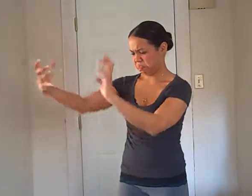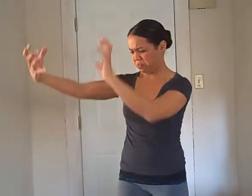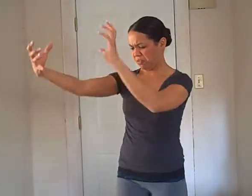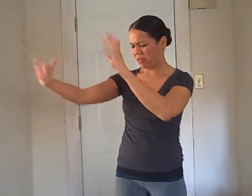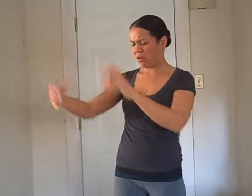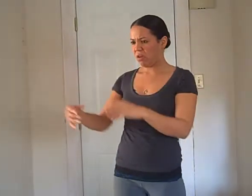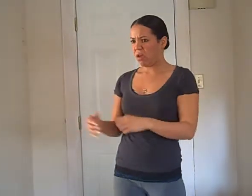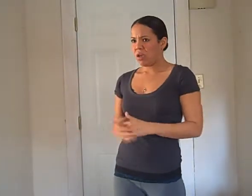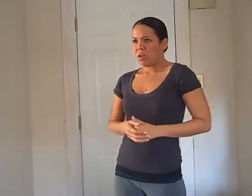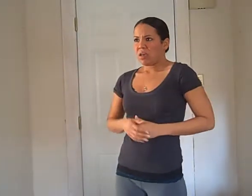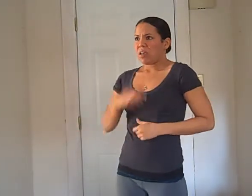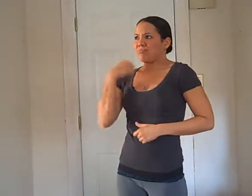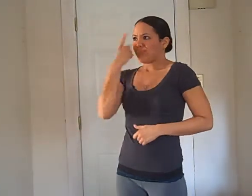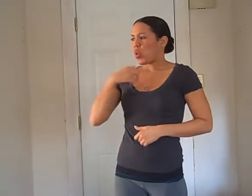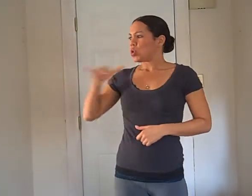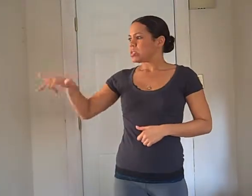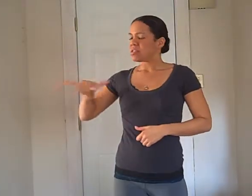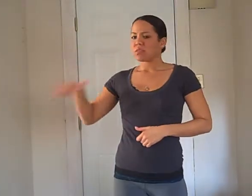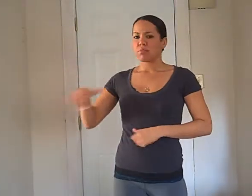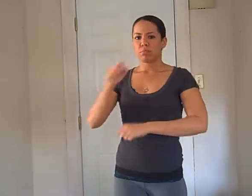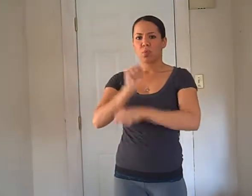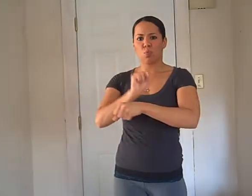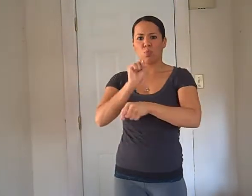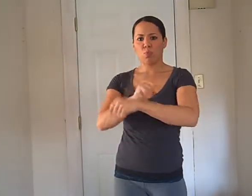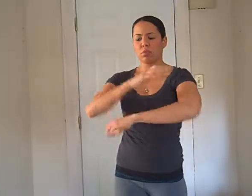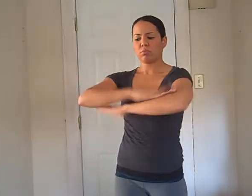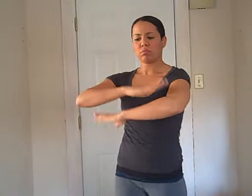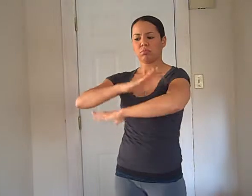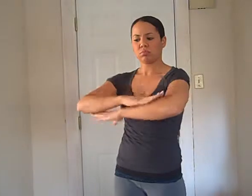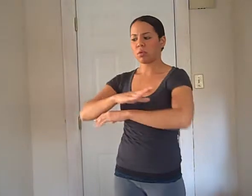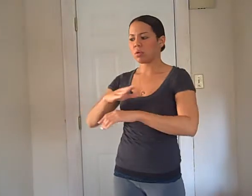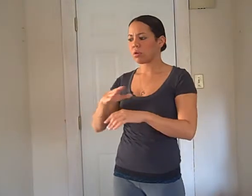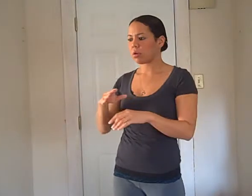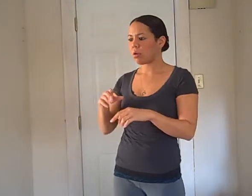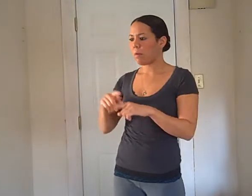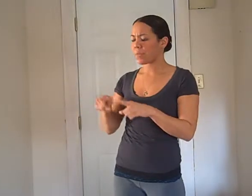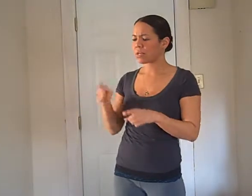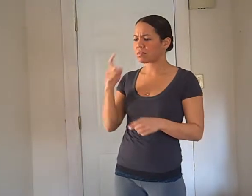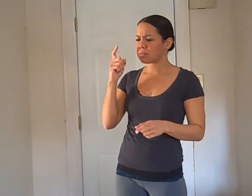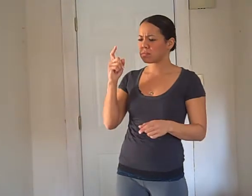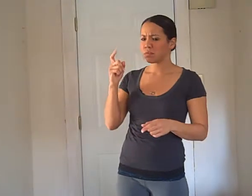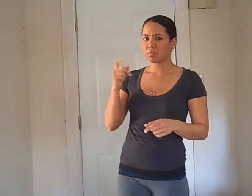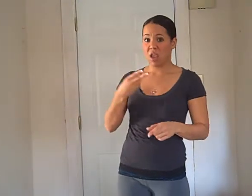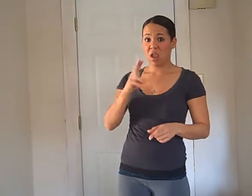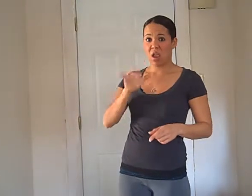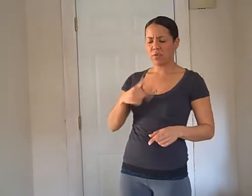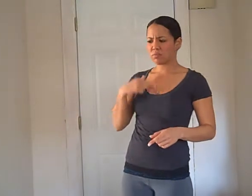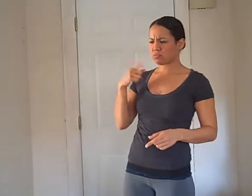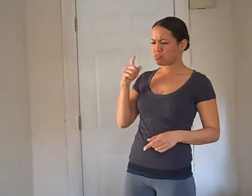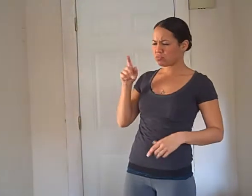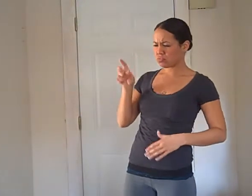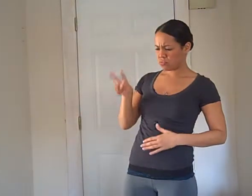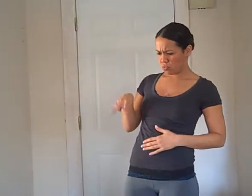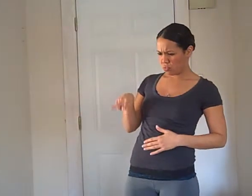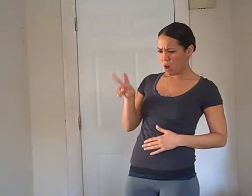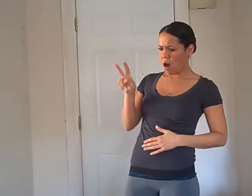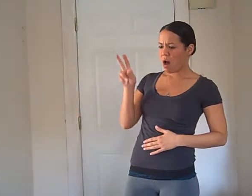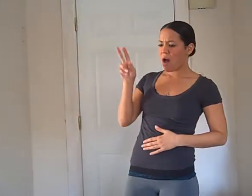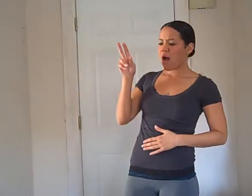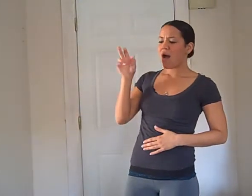of a workbench and a set of old shelves. But after a moment, Harry deduced that it was an old-fashioned printing press, due to the